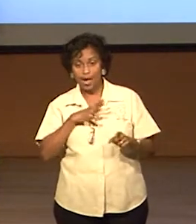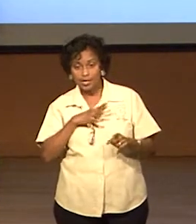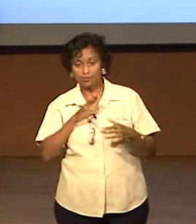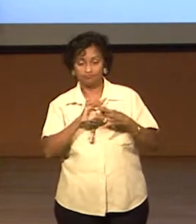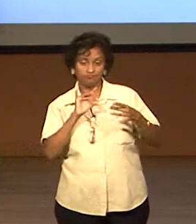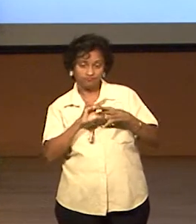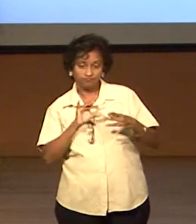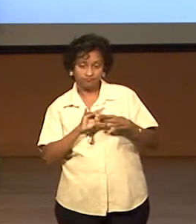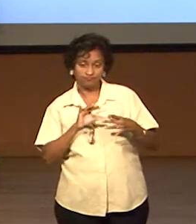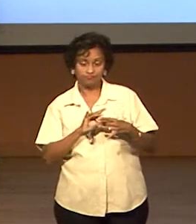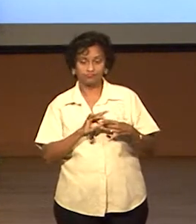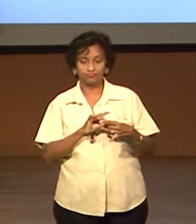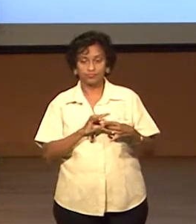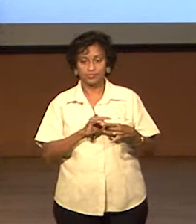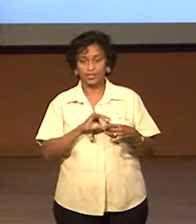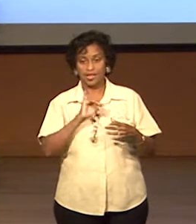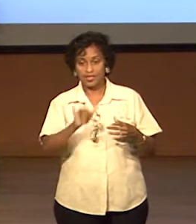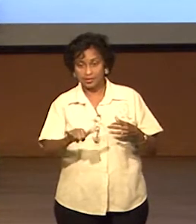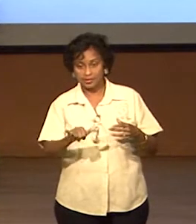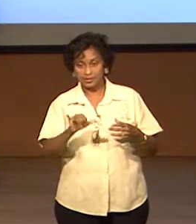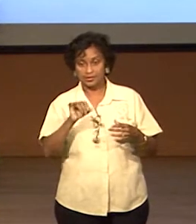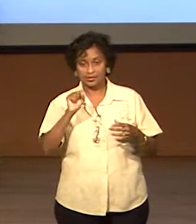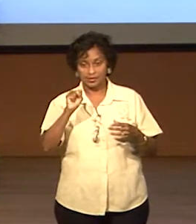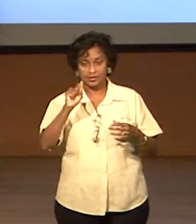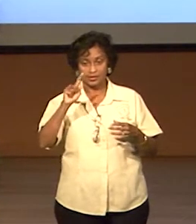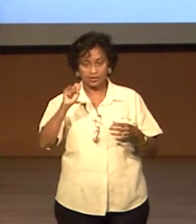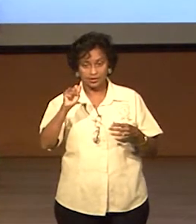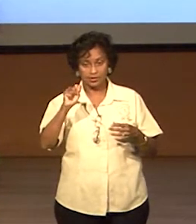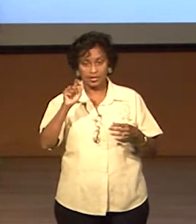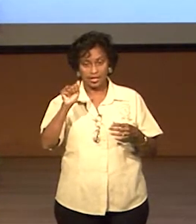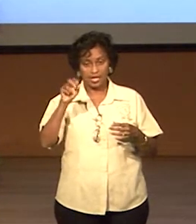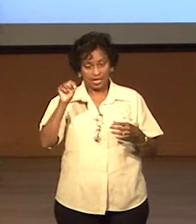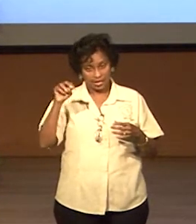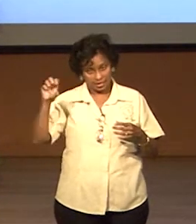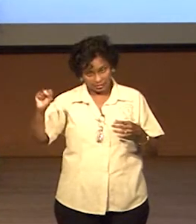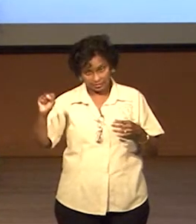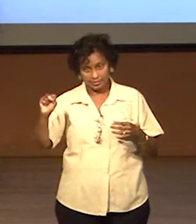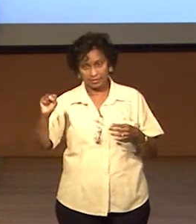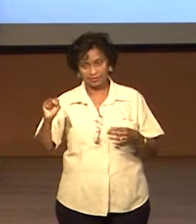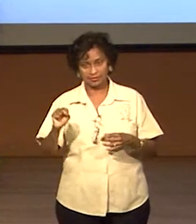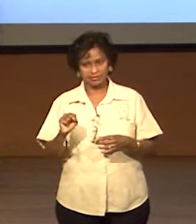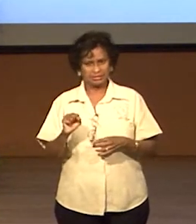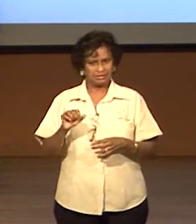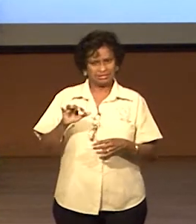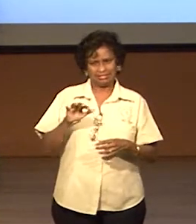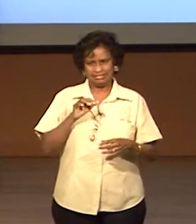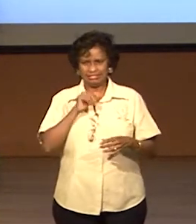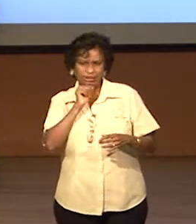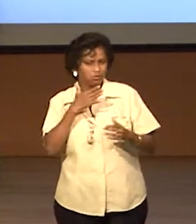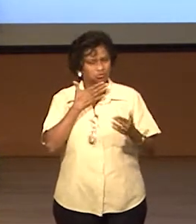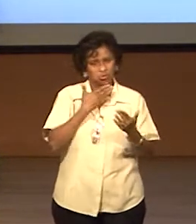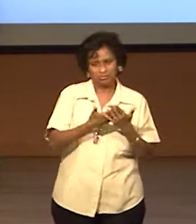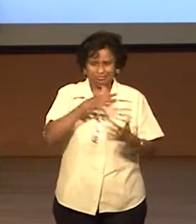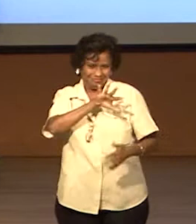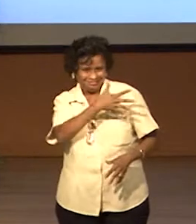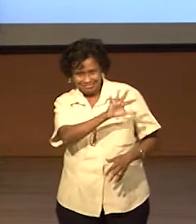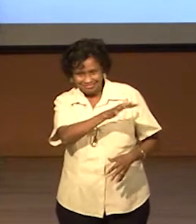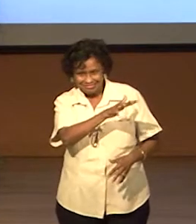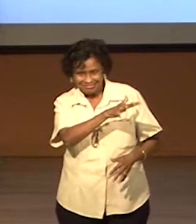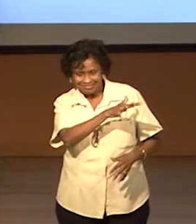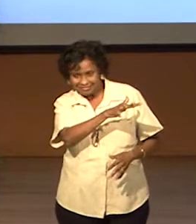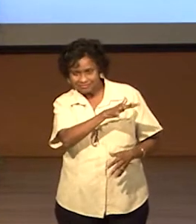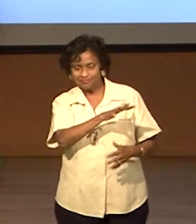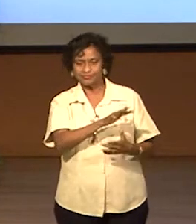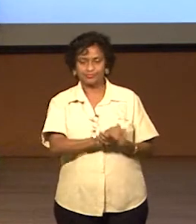and we have problems, yes, but people have been calling the direct line asking, if I come to the hospital, would somebody see me